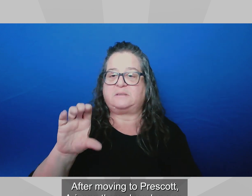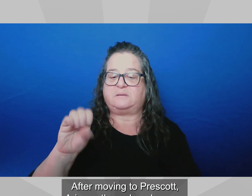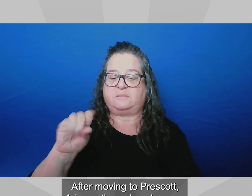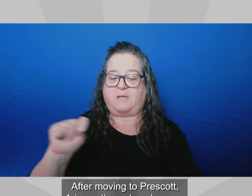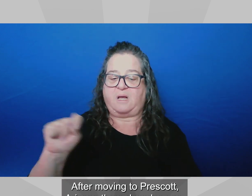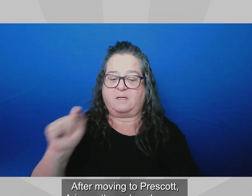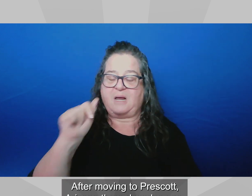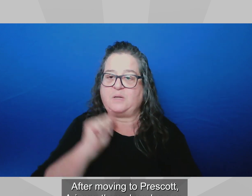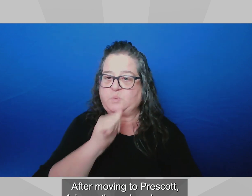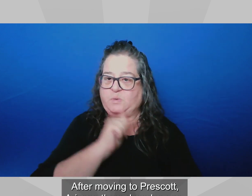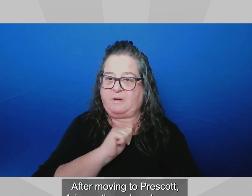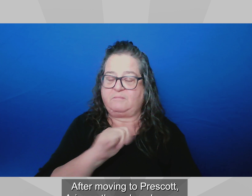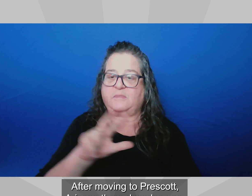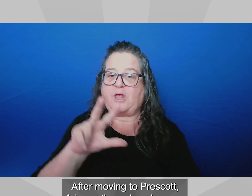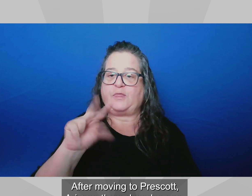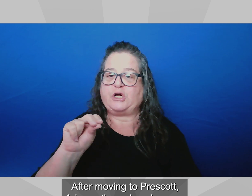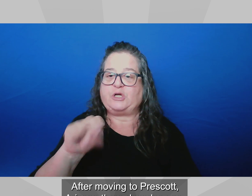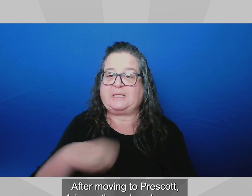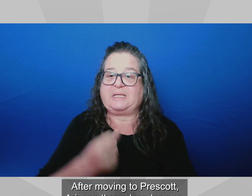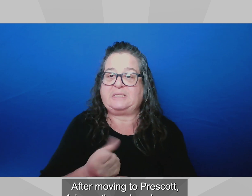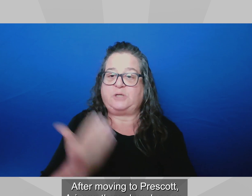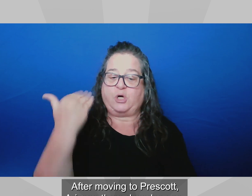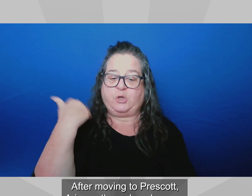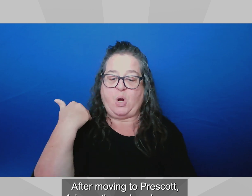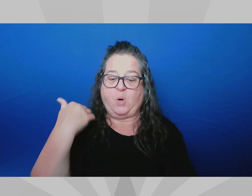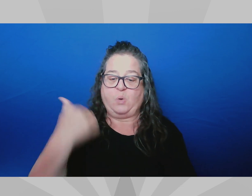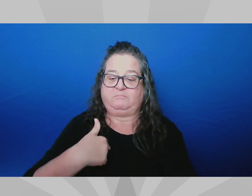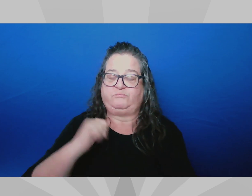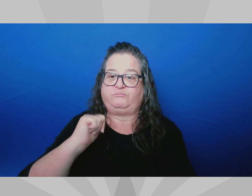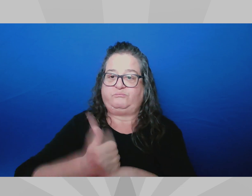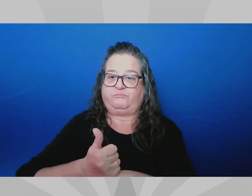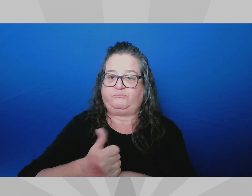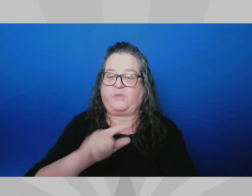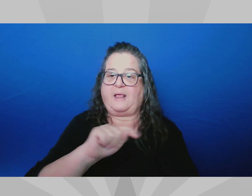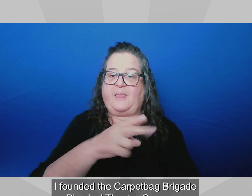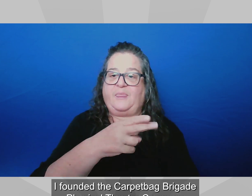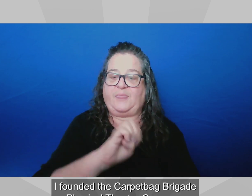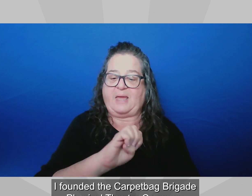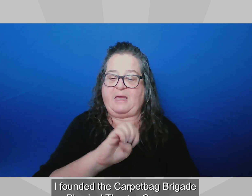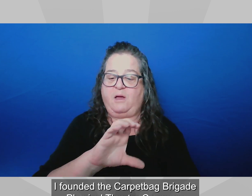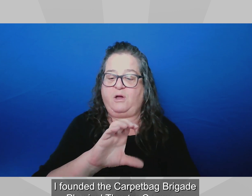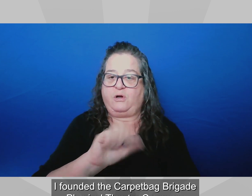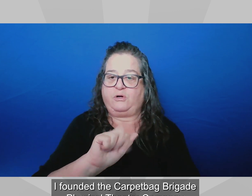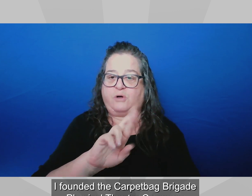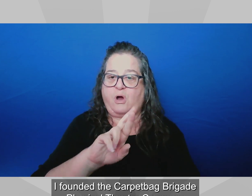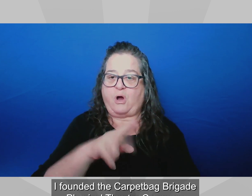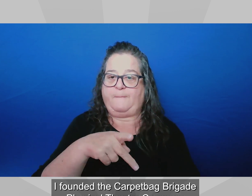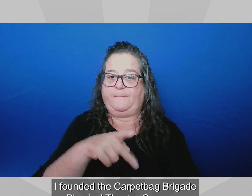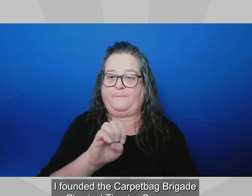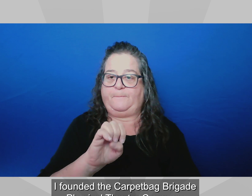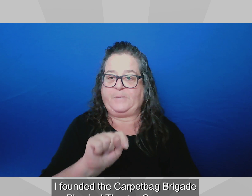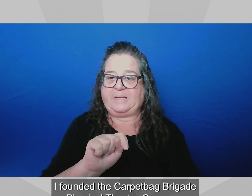After moving to Prescott, Arizona, 3 decades ago, I founded the